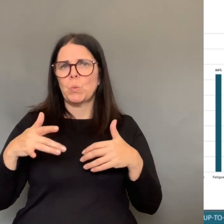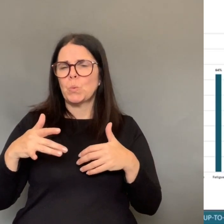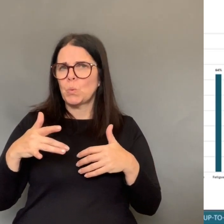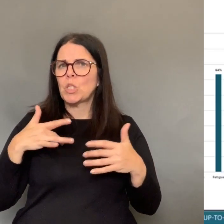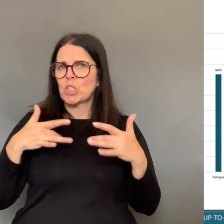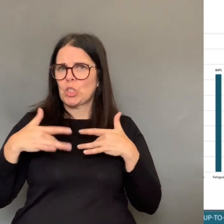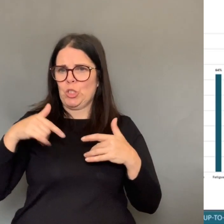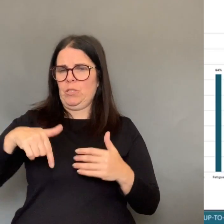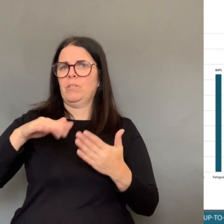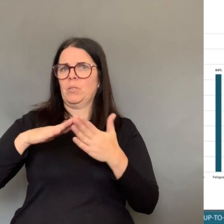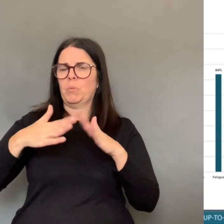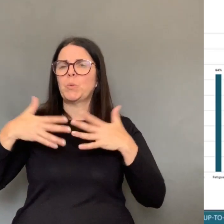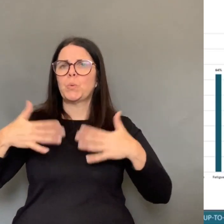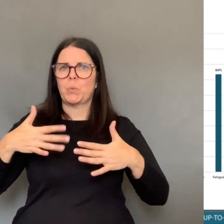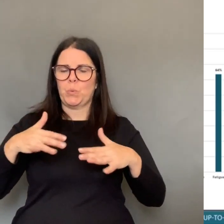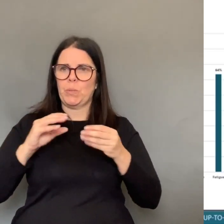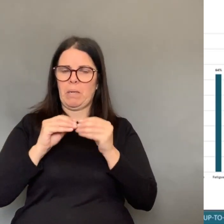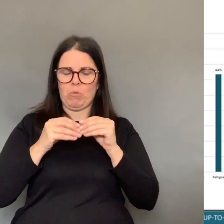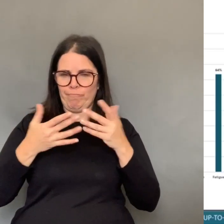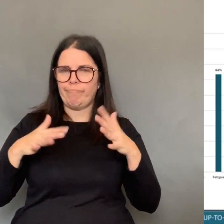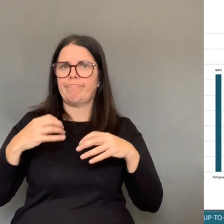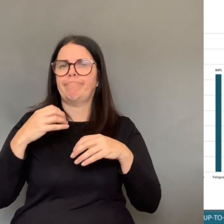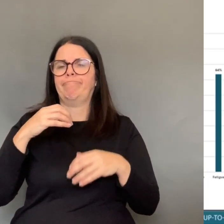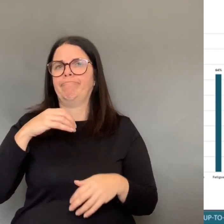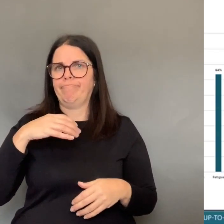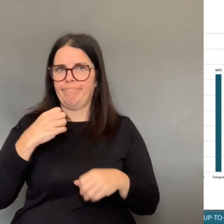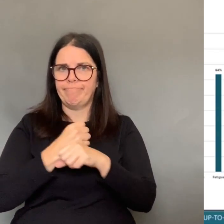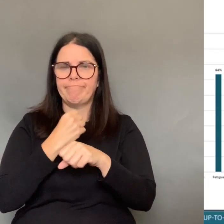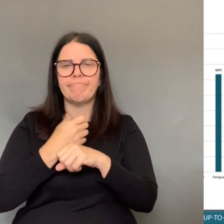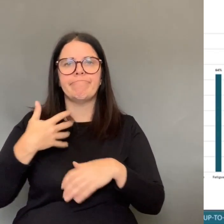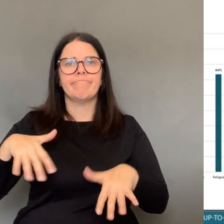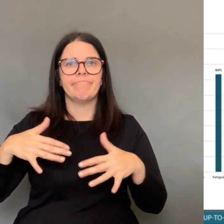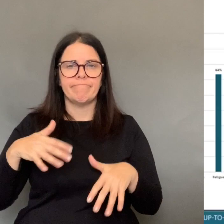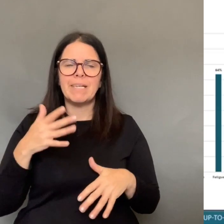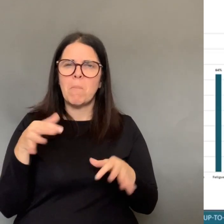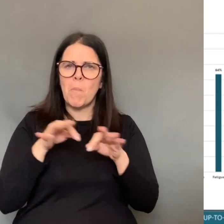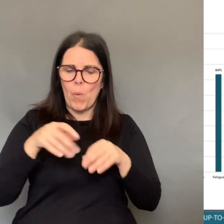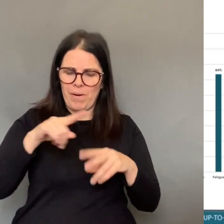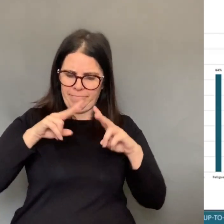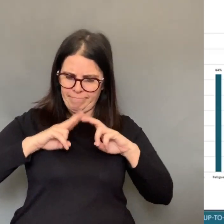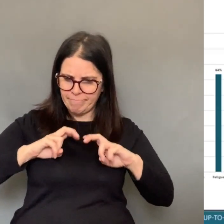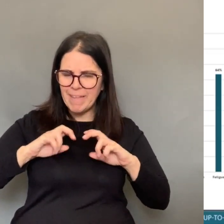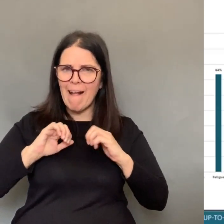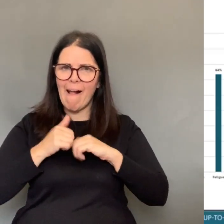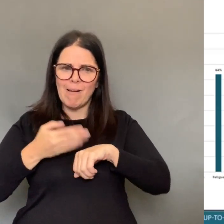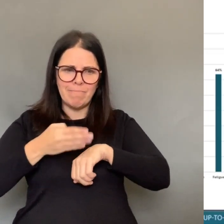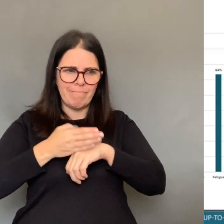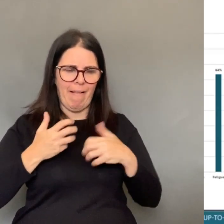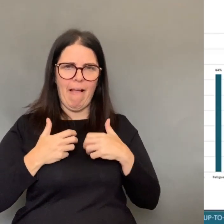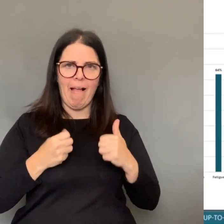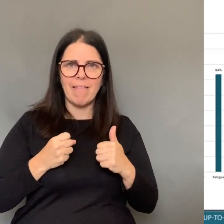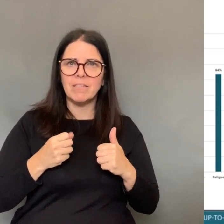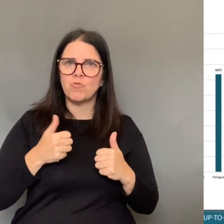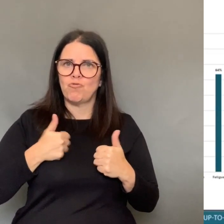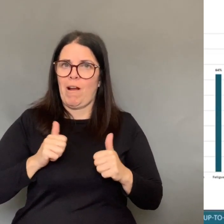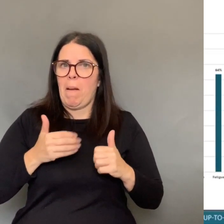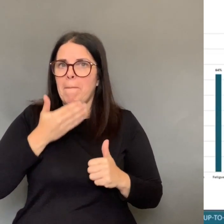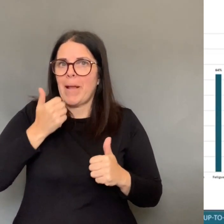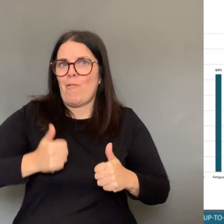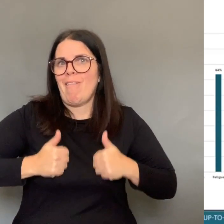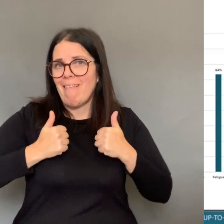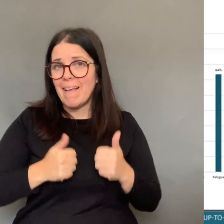dominant symptom that all these cases presented with. Roughly around 4 out of 5 cases are presented with